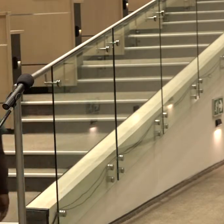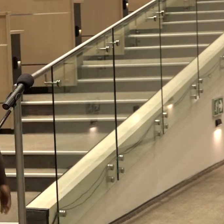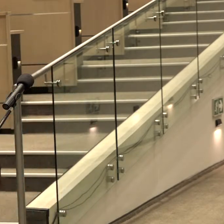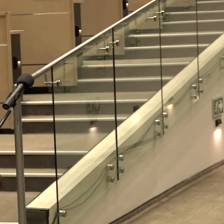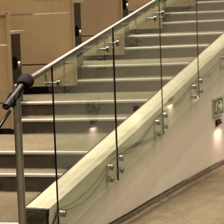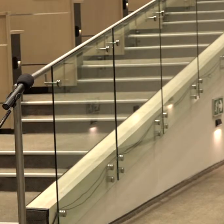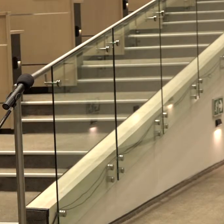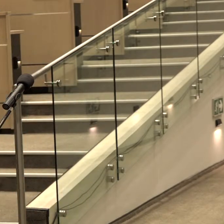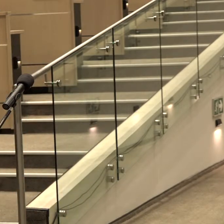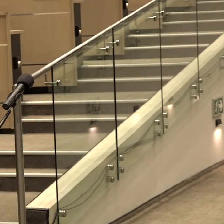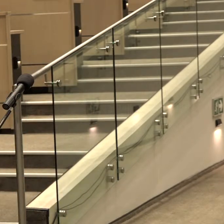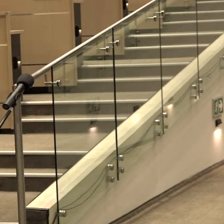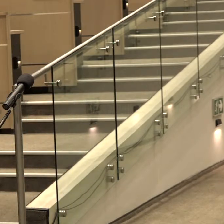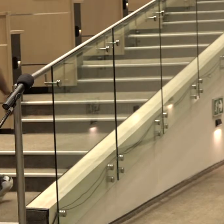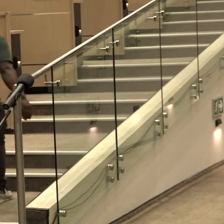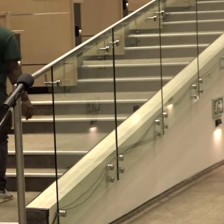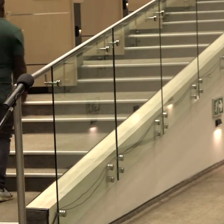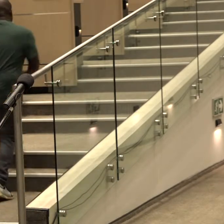thank you